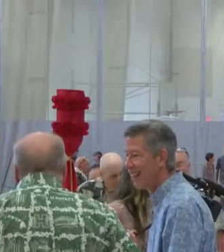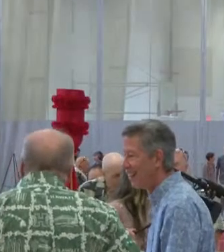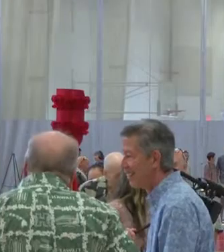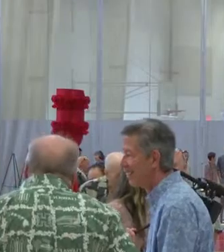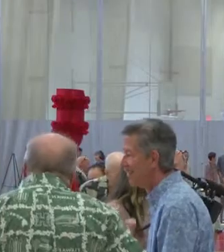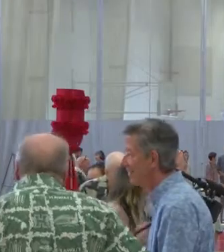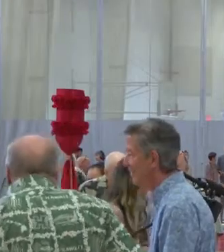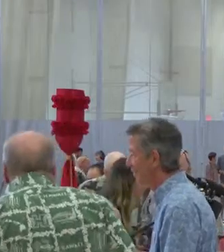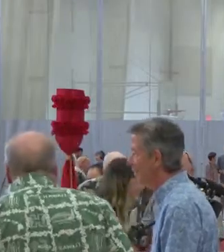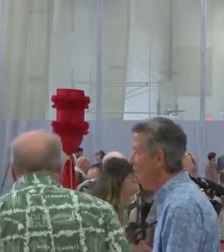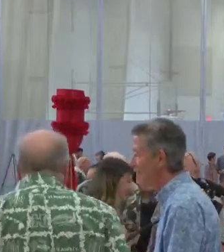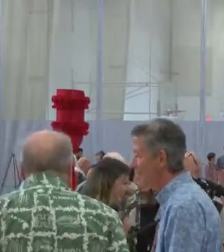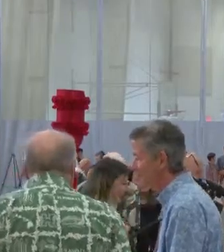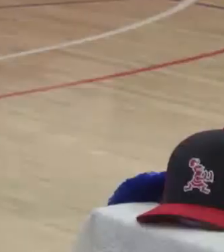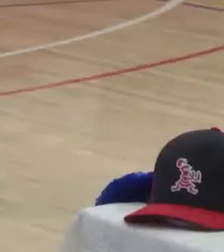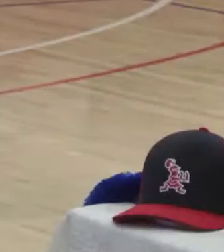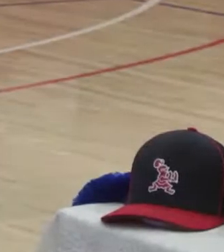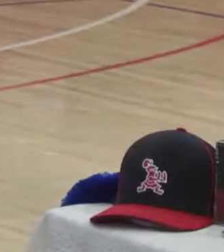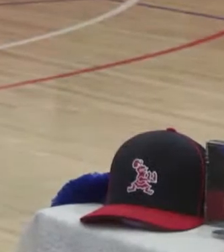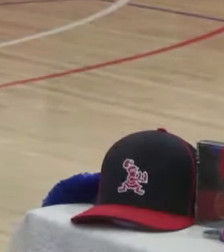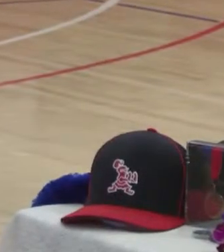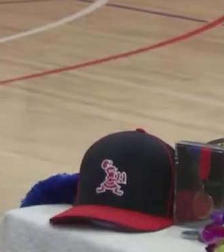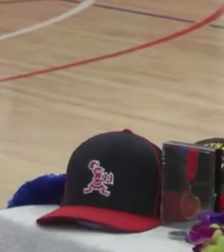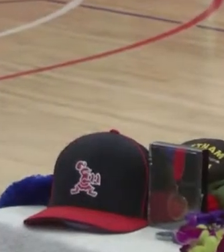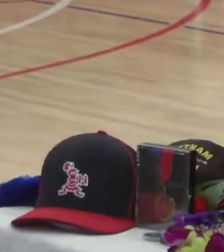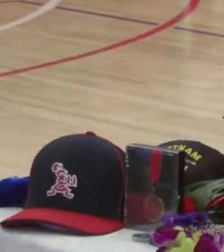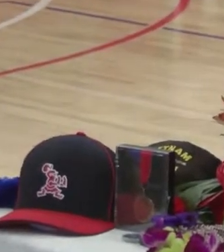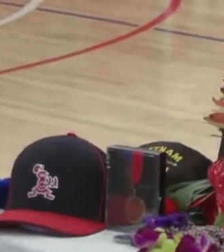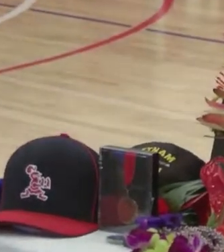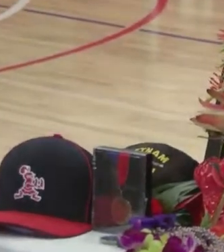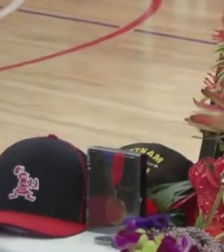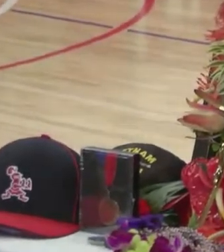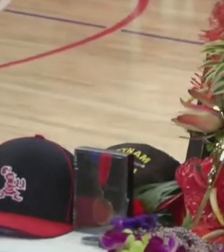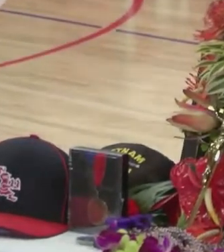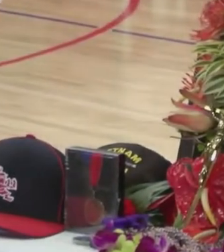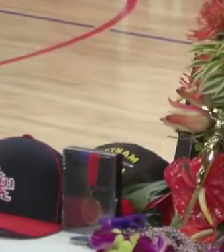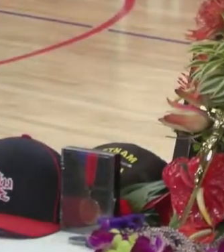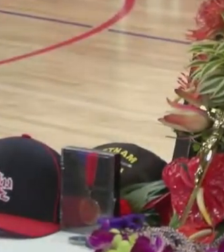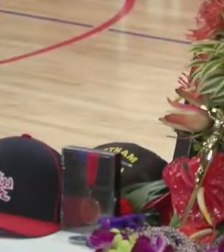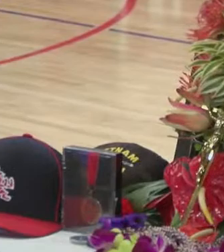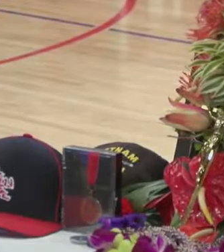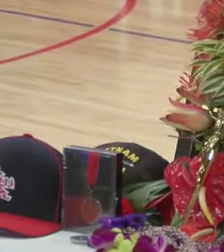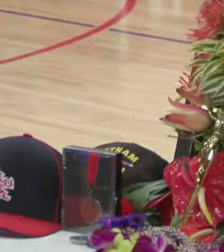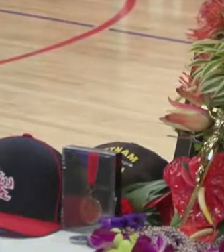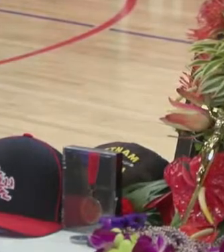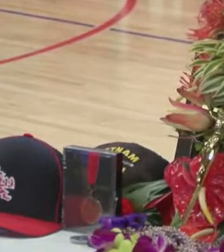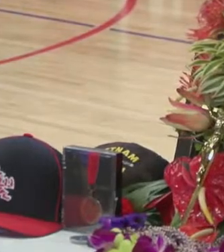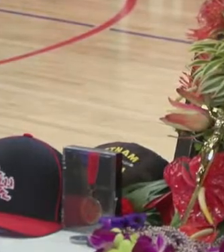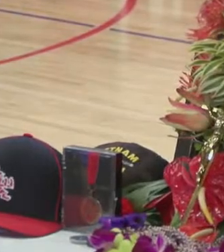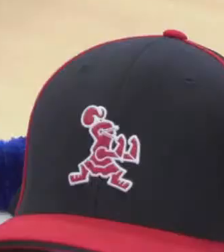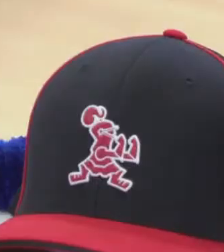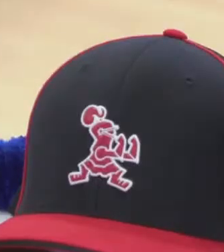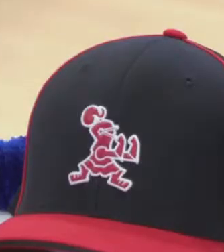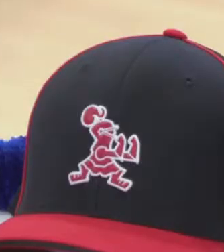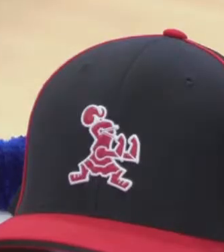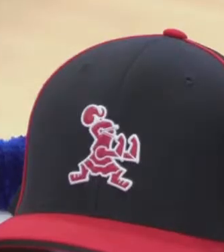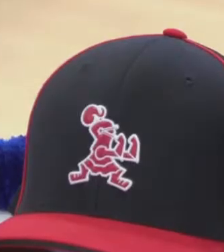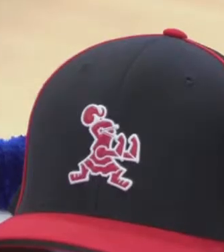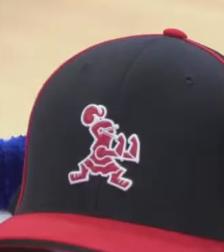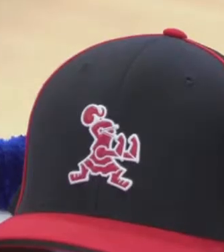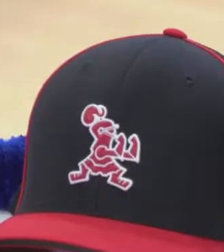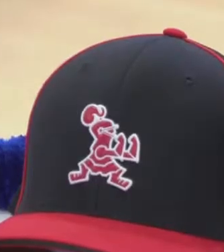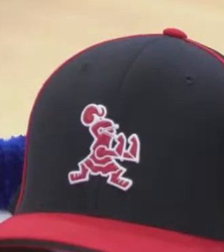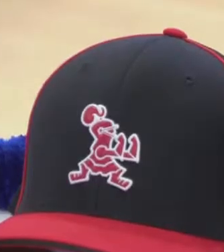true embodiment of what made Jim happy, bringing people together. He loved this place. He loved the people of